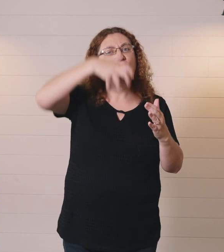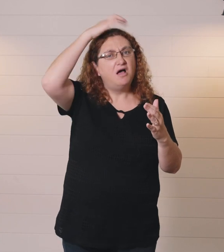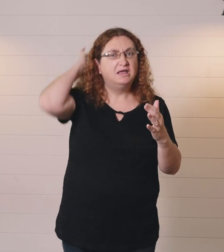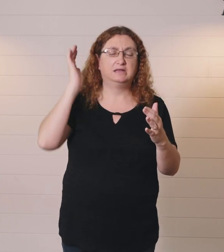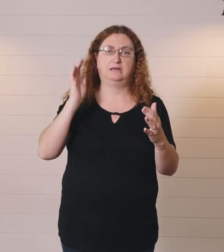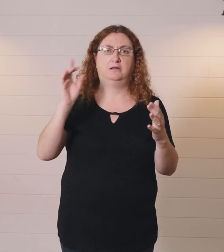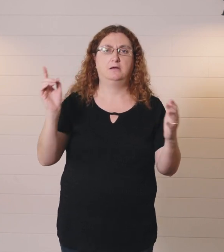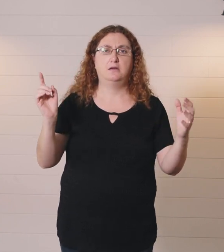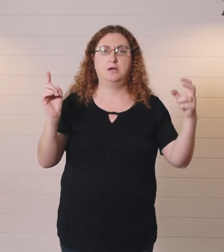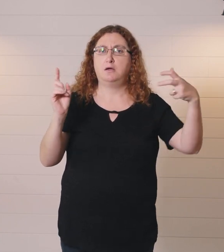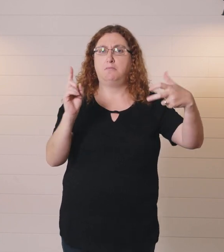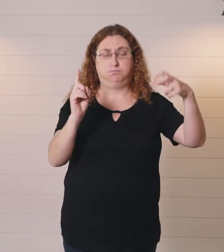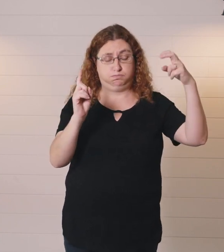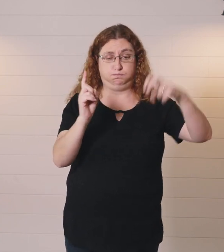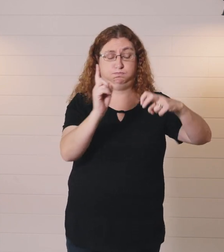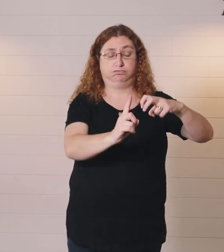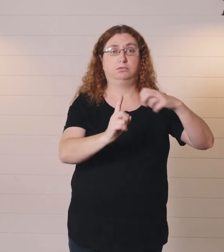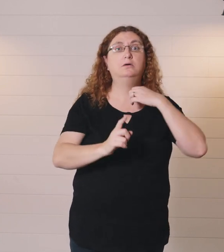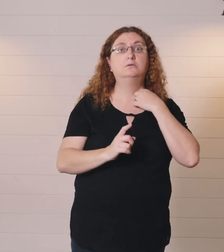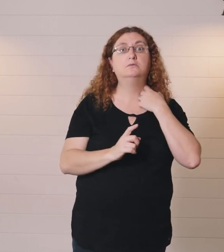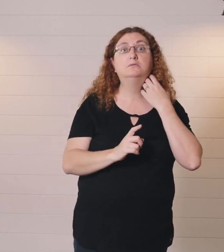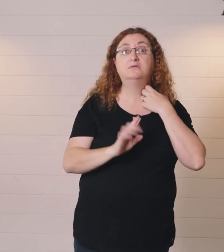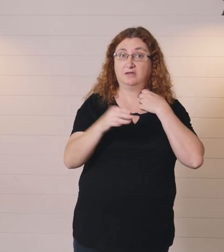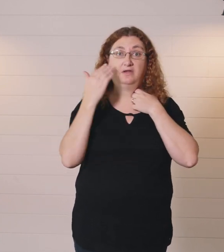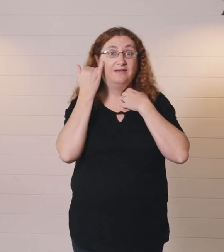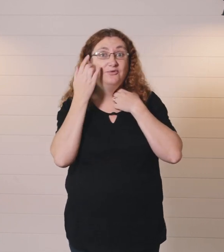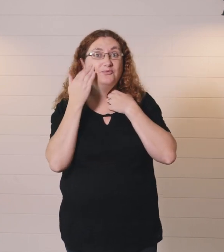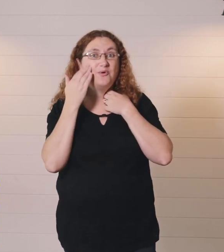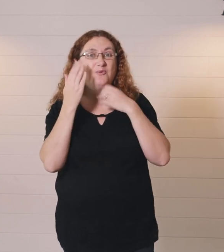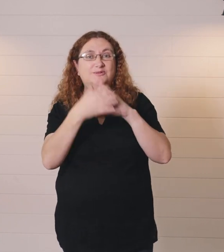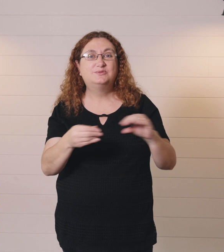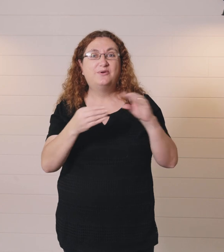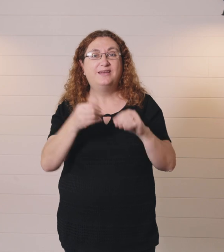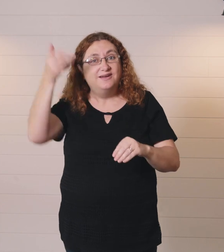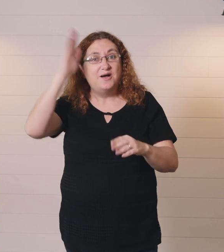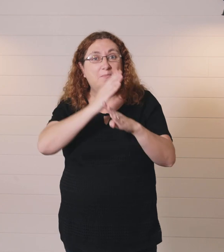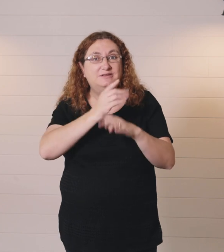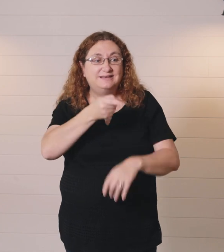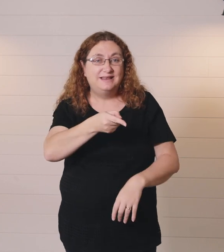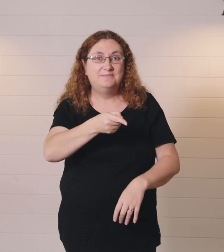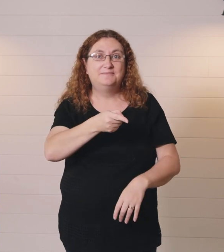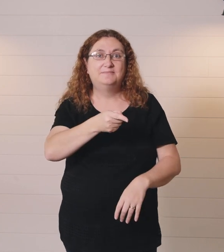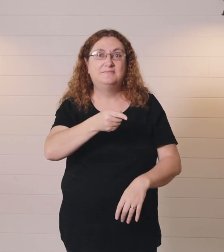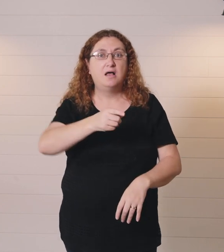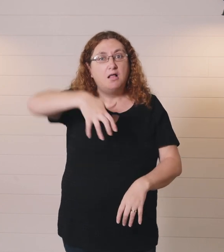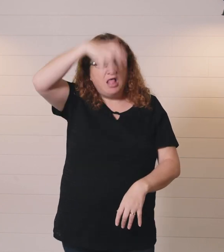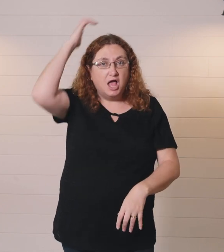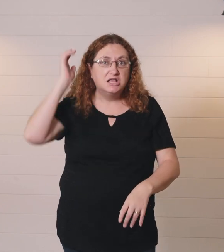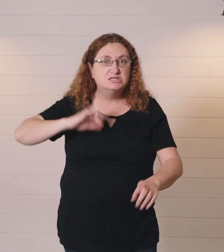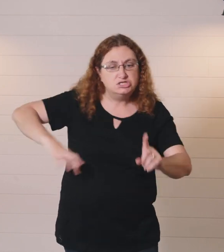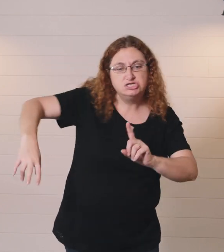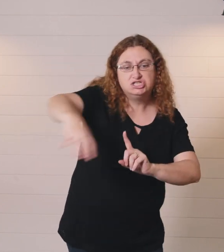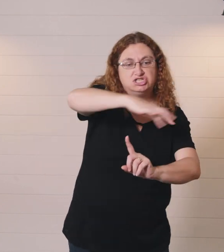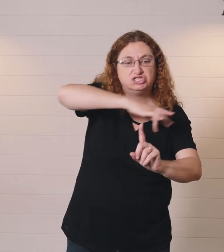heartbroken. Now, he was indeed thrown into that den, and if you know the story, you will know that God protected him. The lions did not attack